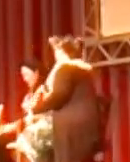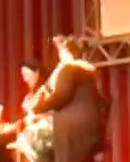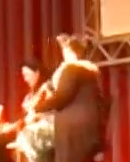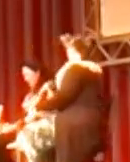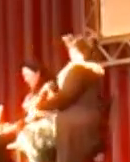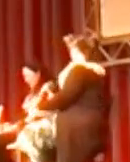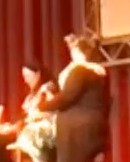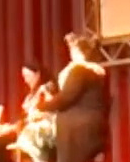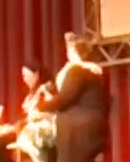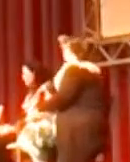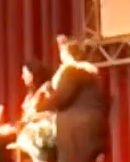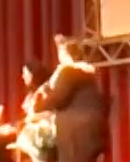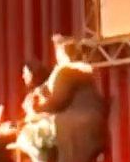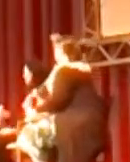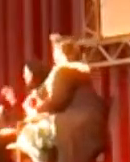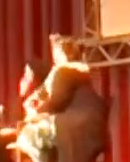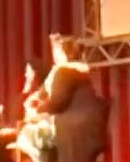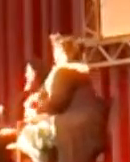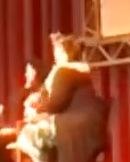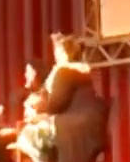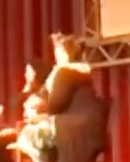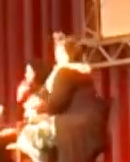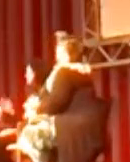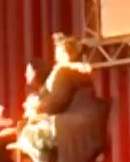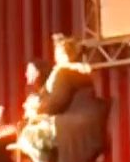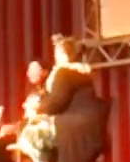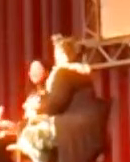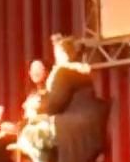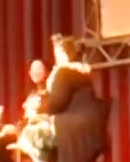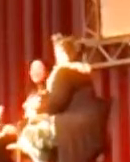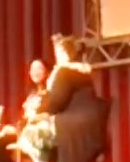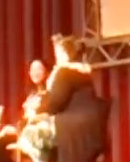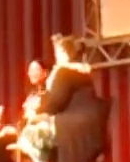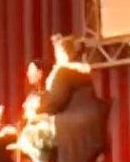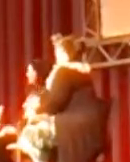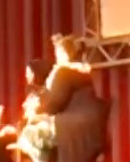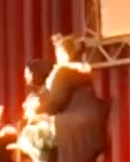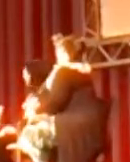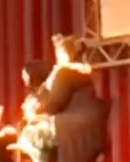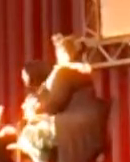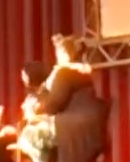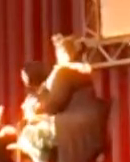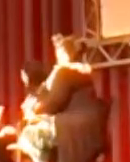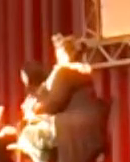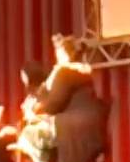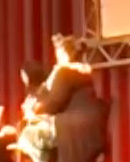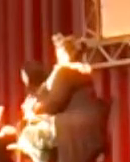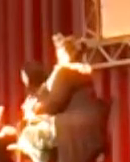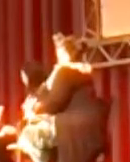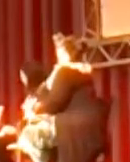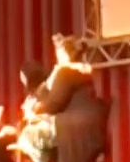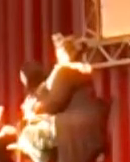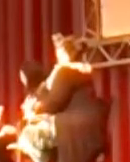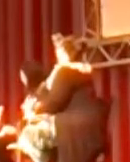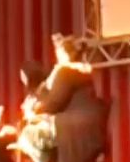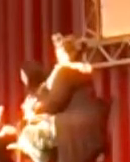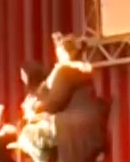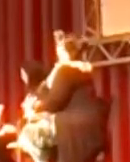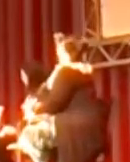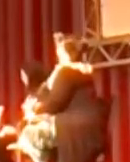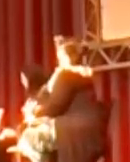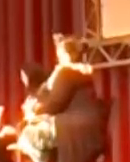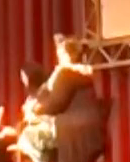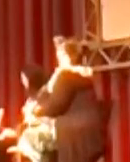mention that. Thank you, Hailey. It was beautiful having you there. It was, as Hailey said, it's a 5,000